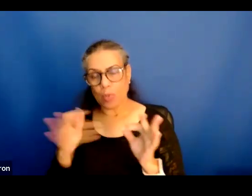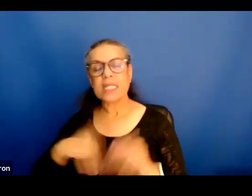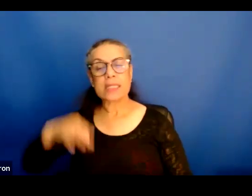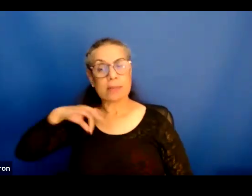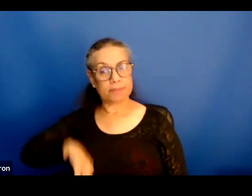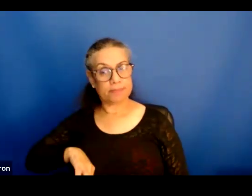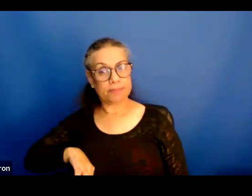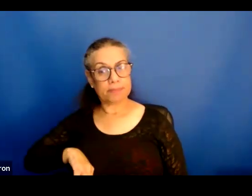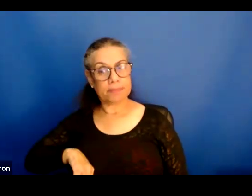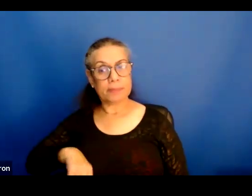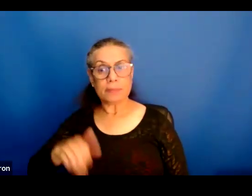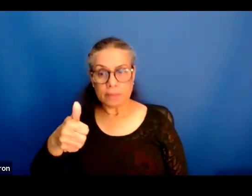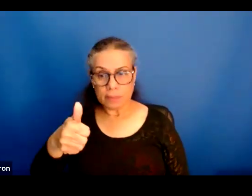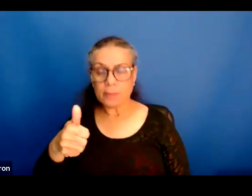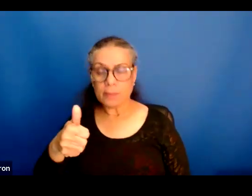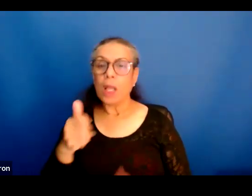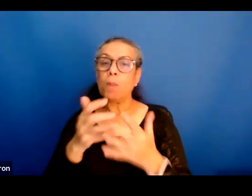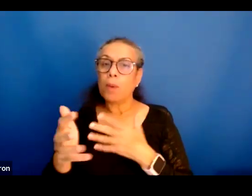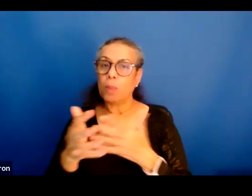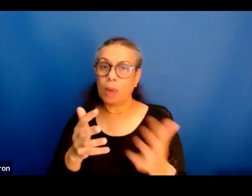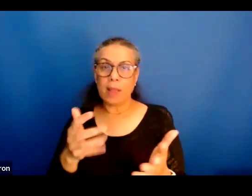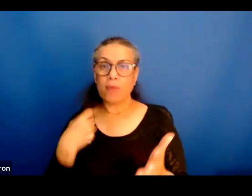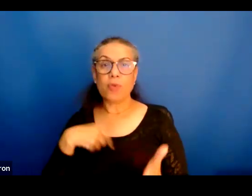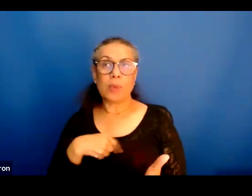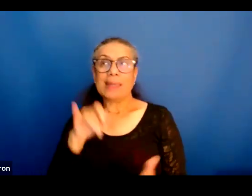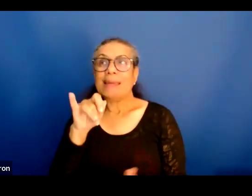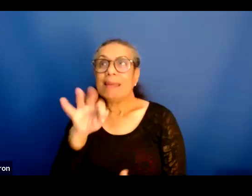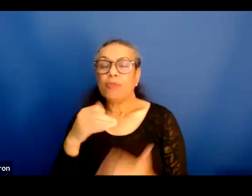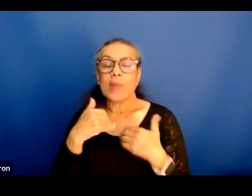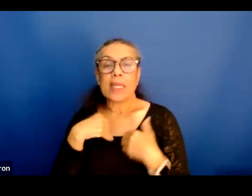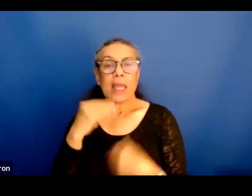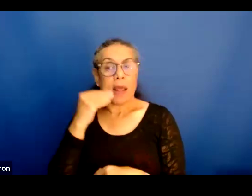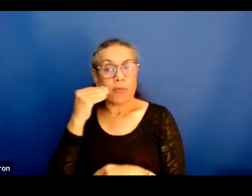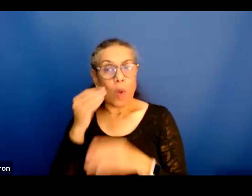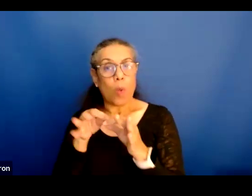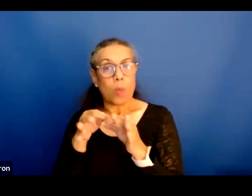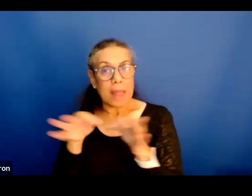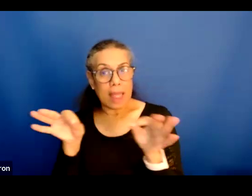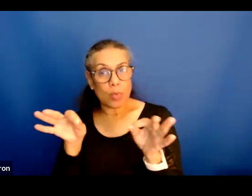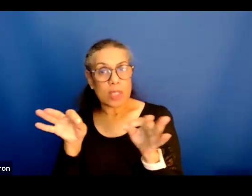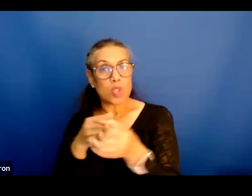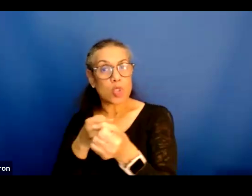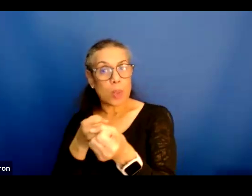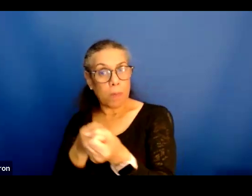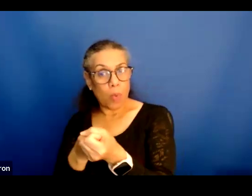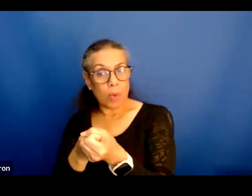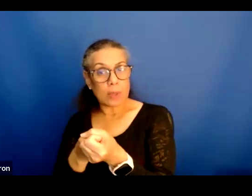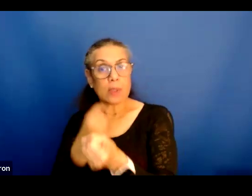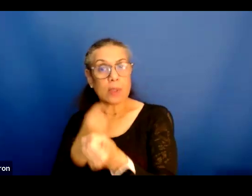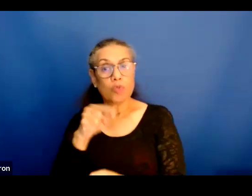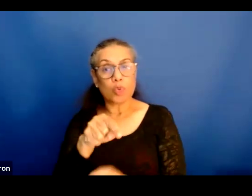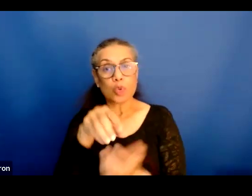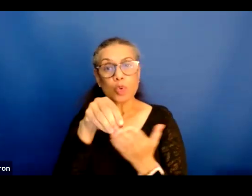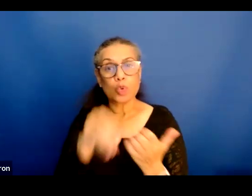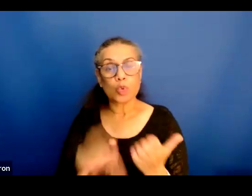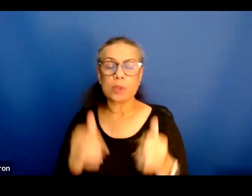asset. However, whenever we have opportunities to infuse native language supports for students,